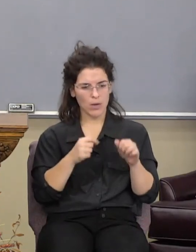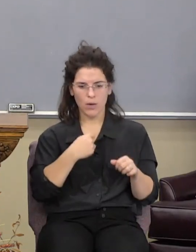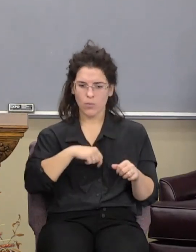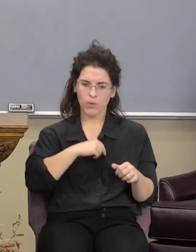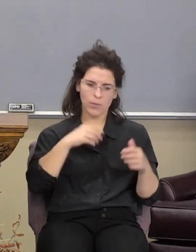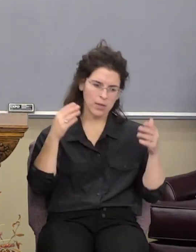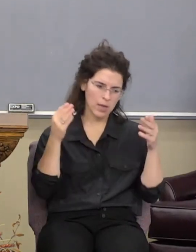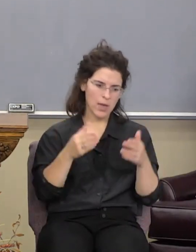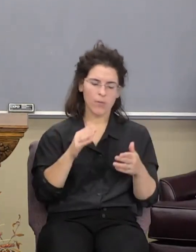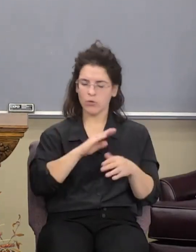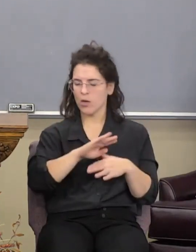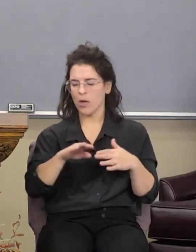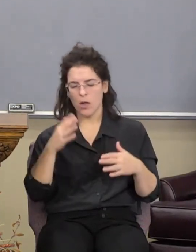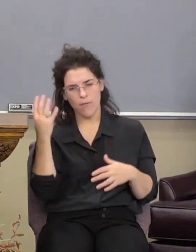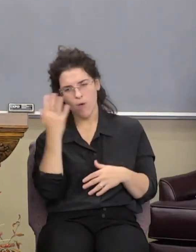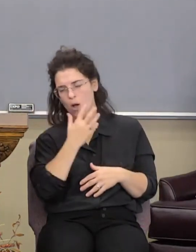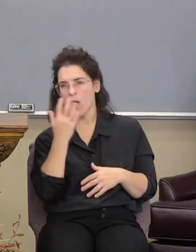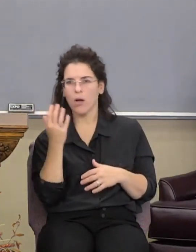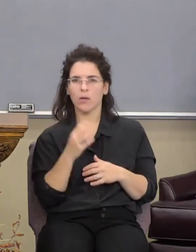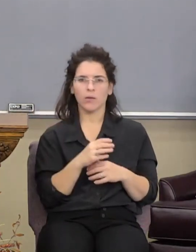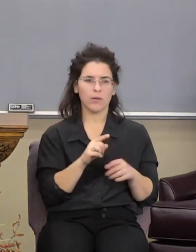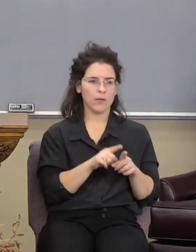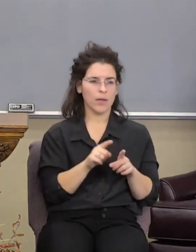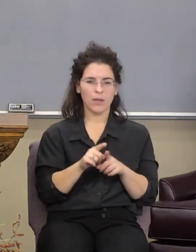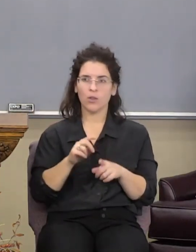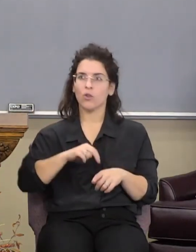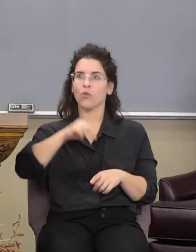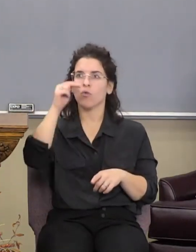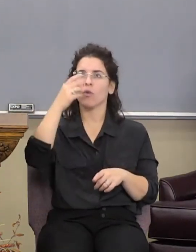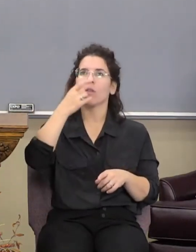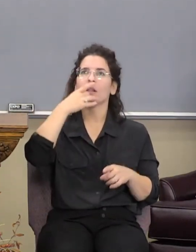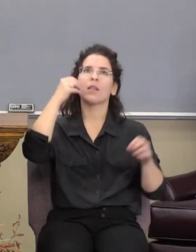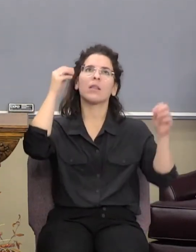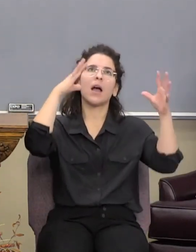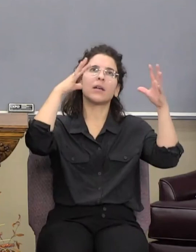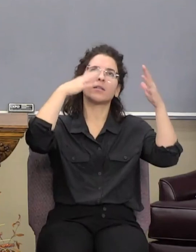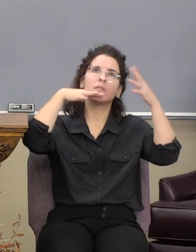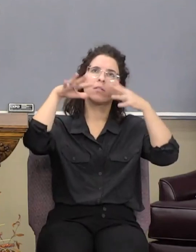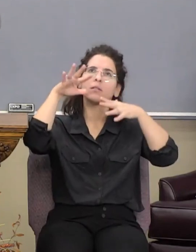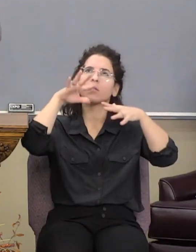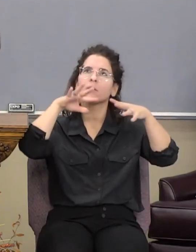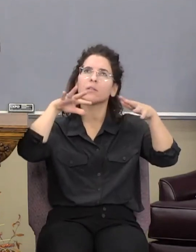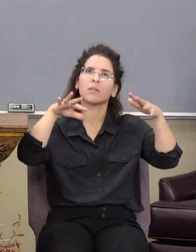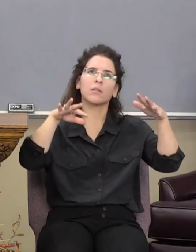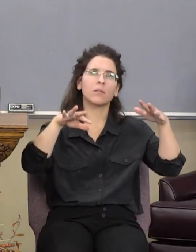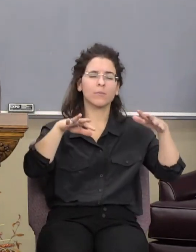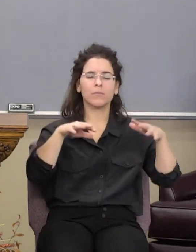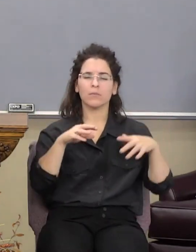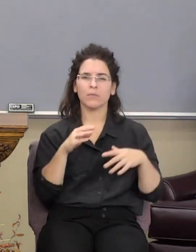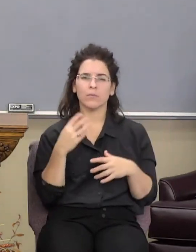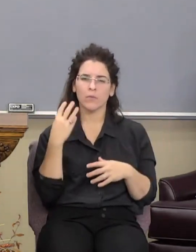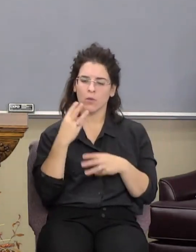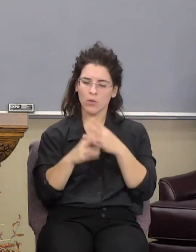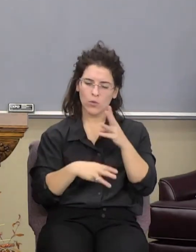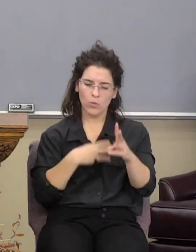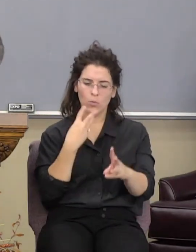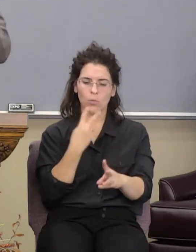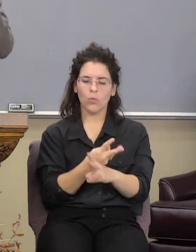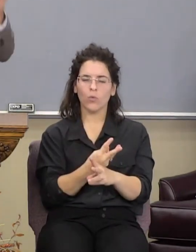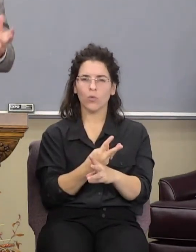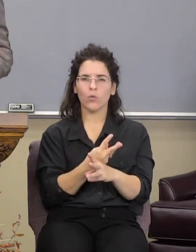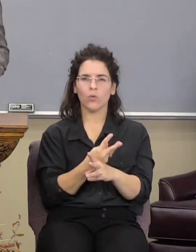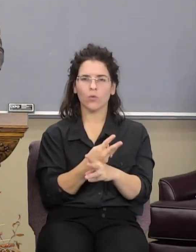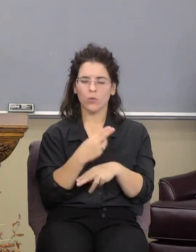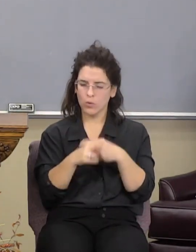the object of awe? Just like the Northern Lights. This is beautiful. The world,